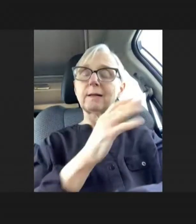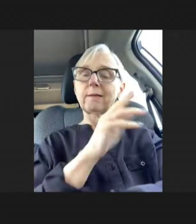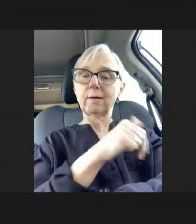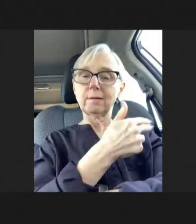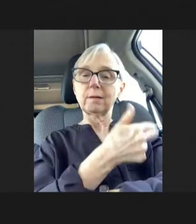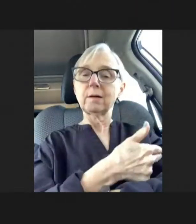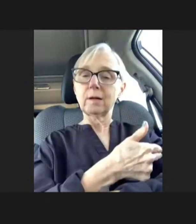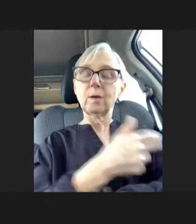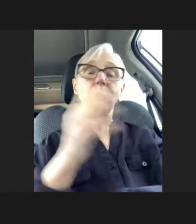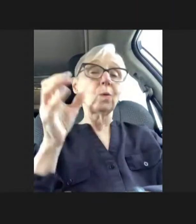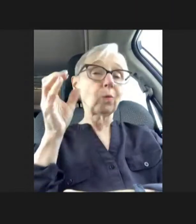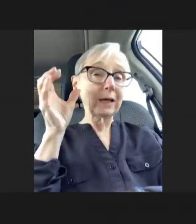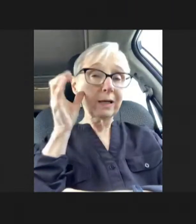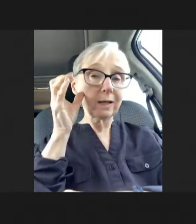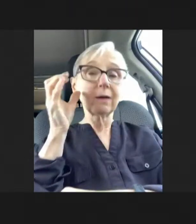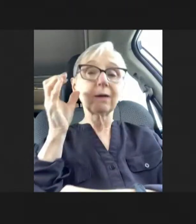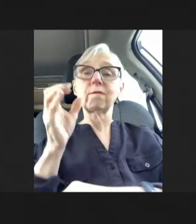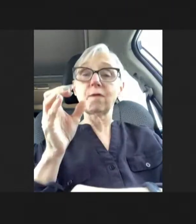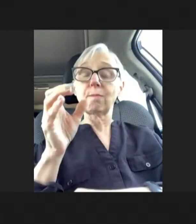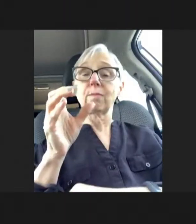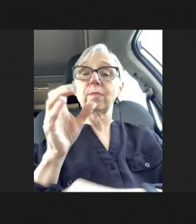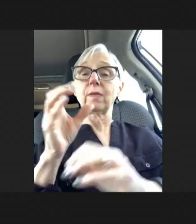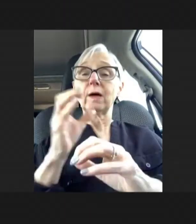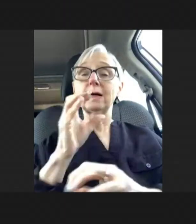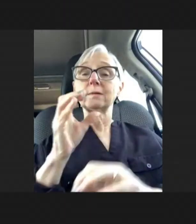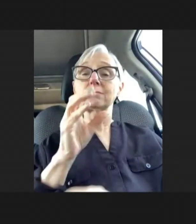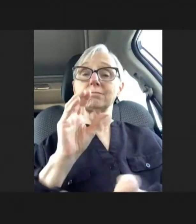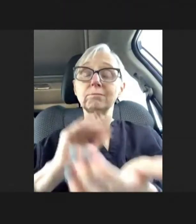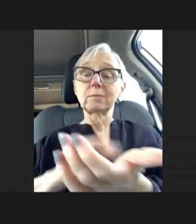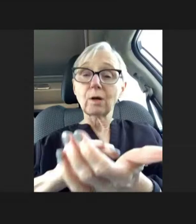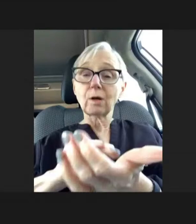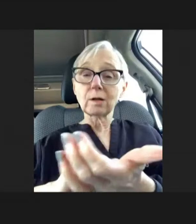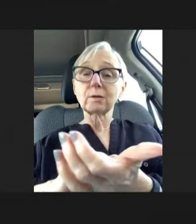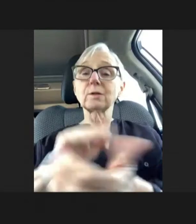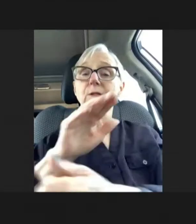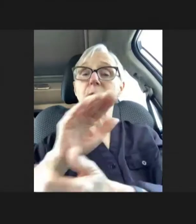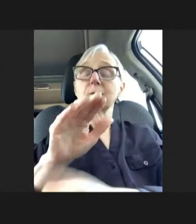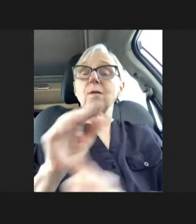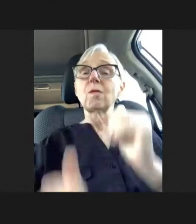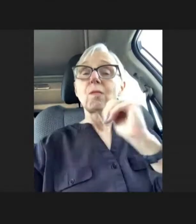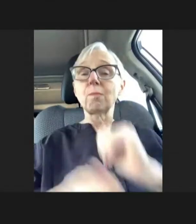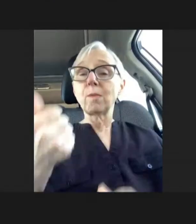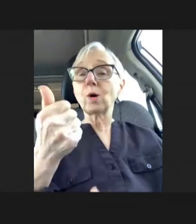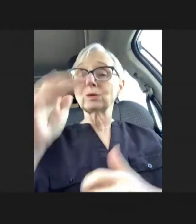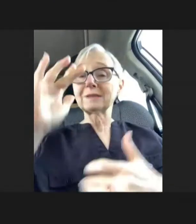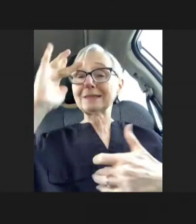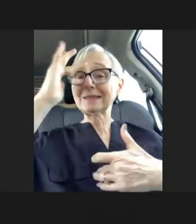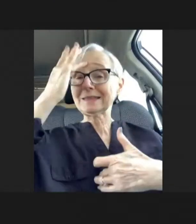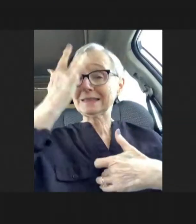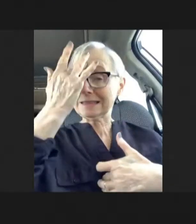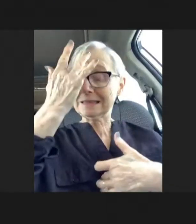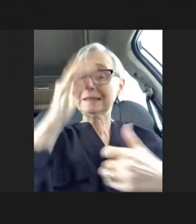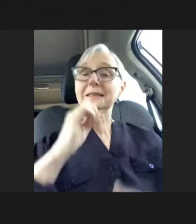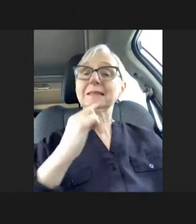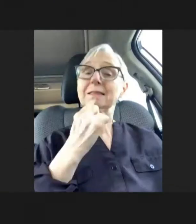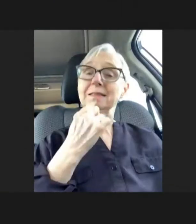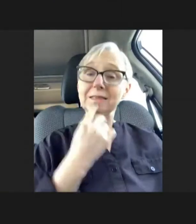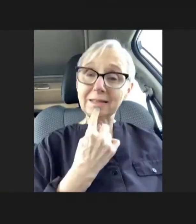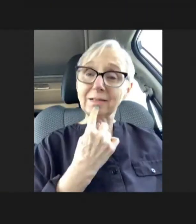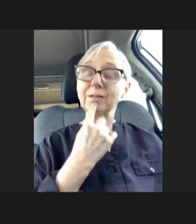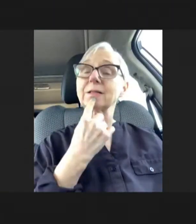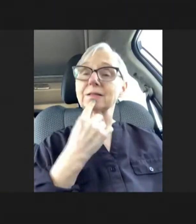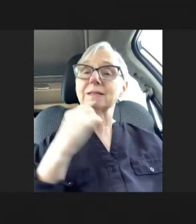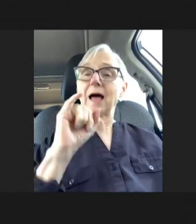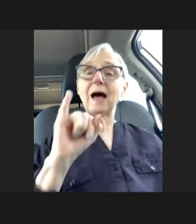clinicians in the hospital that they tend to see that the patients that are most severely ill, those that are in the ICU, do tend to